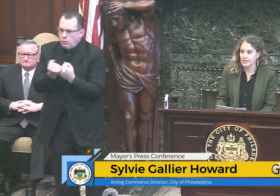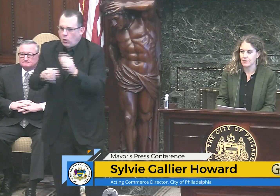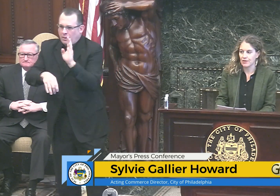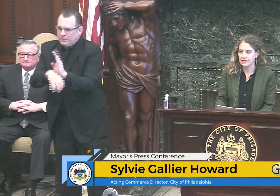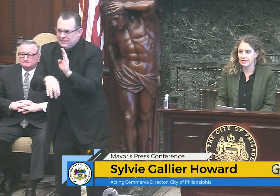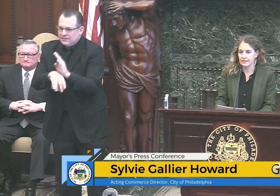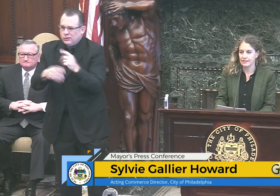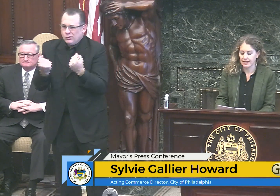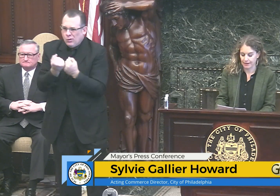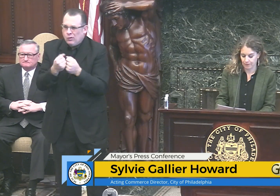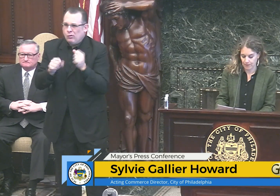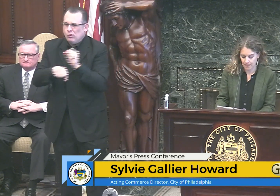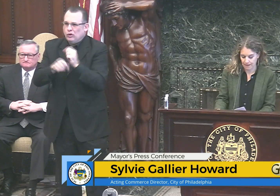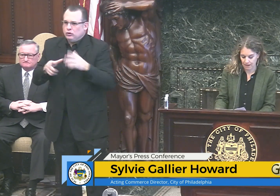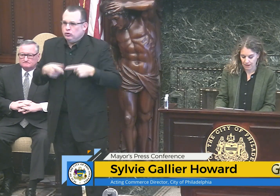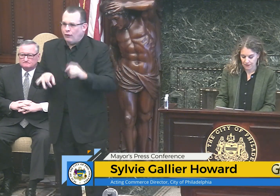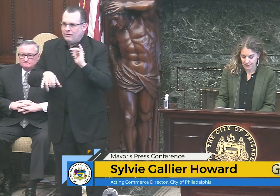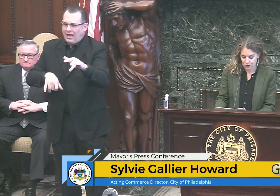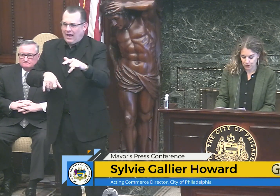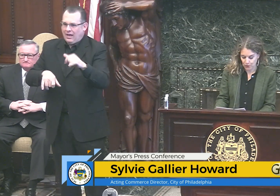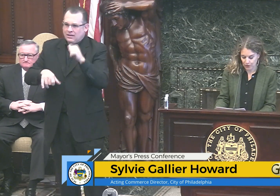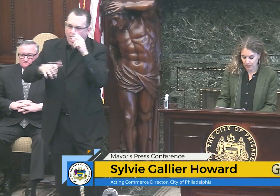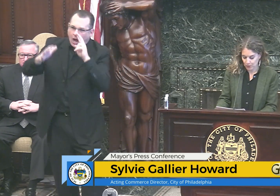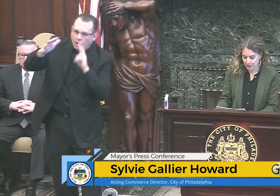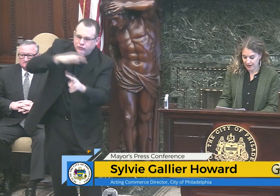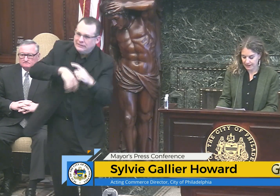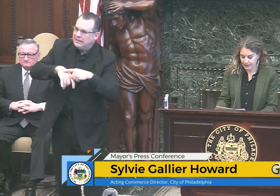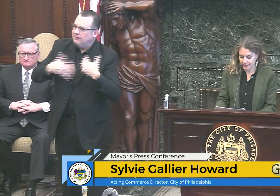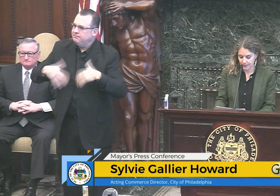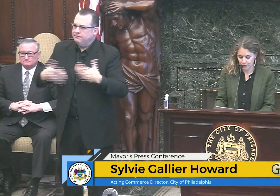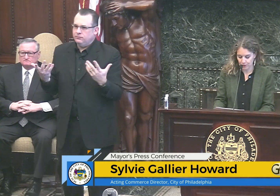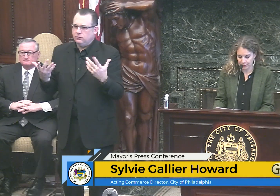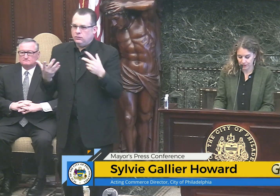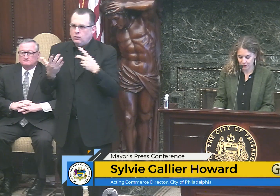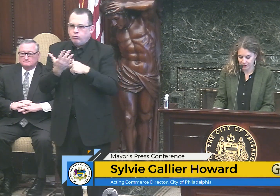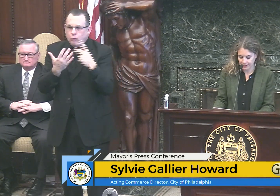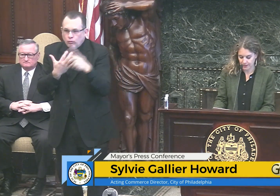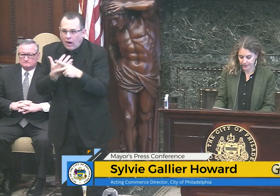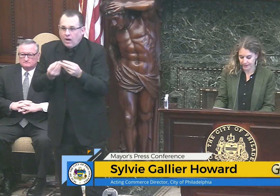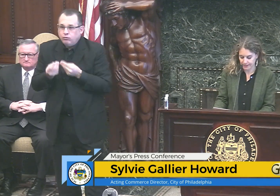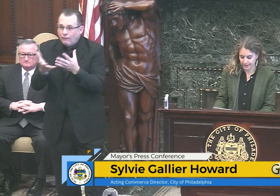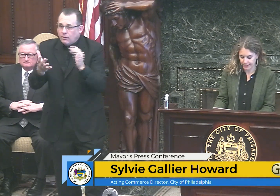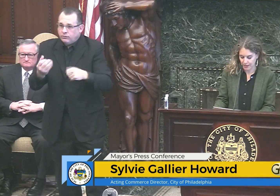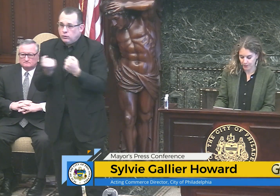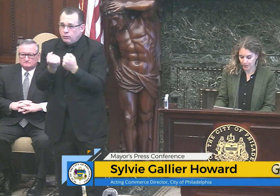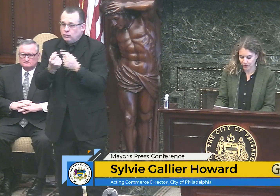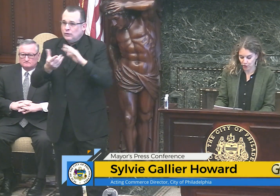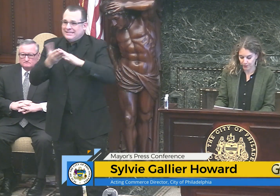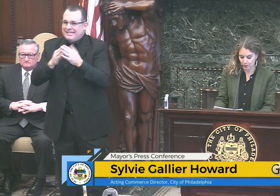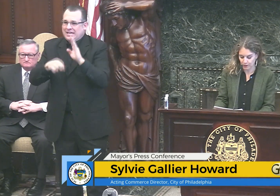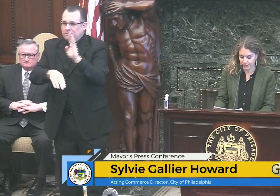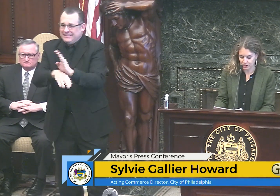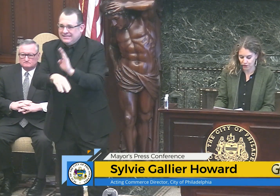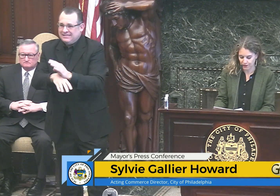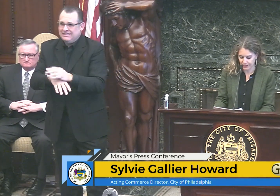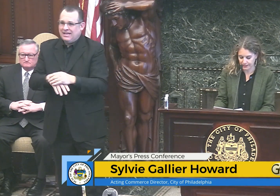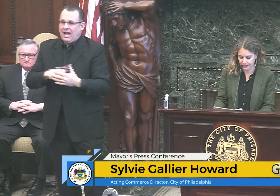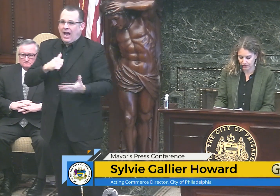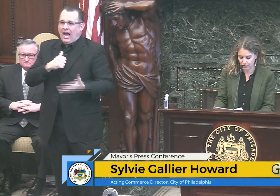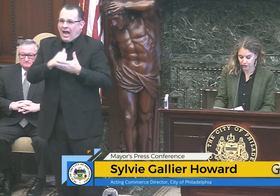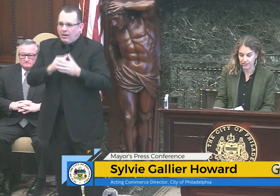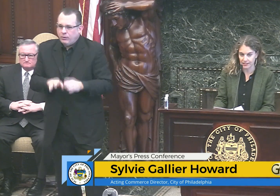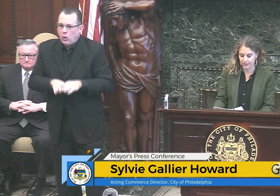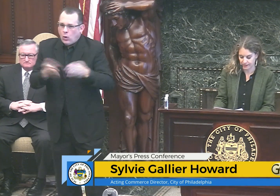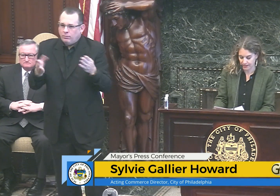during this unprecedented time. This new program will provide needed support to our city's businesses, help them reopen once the